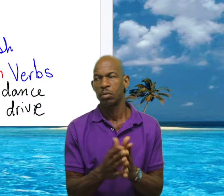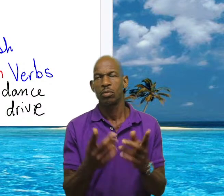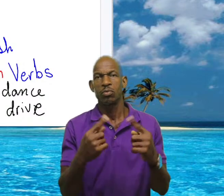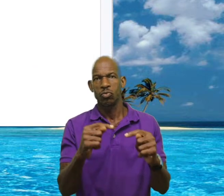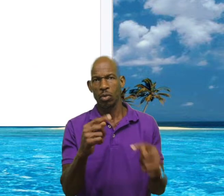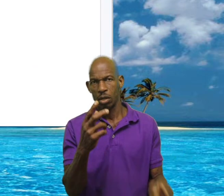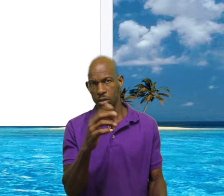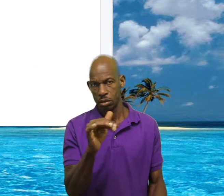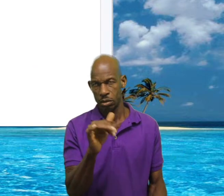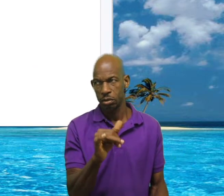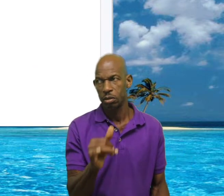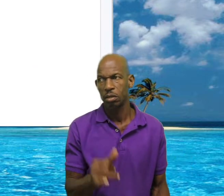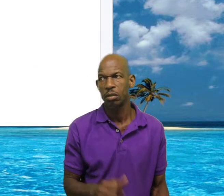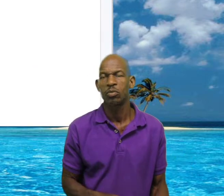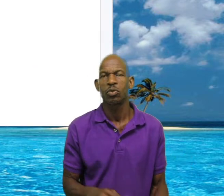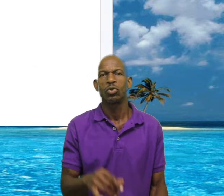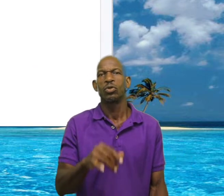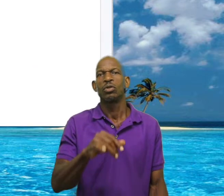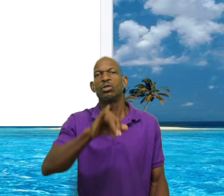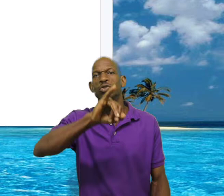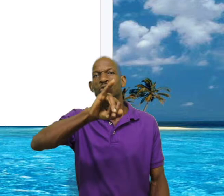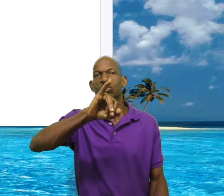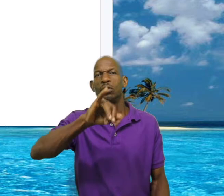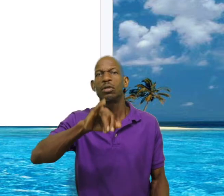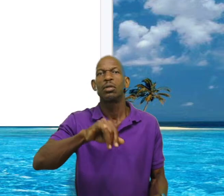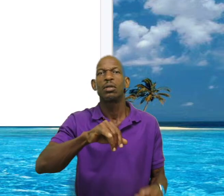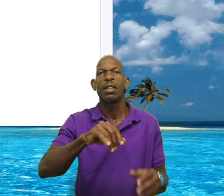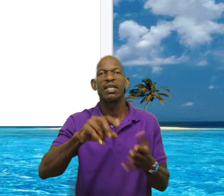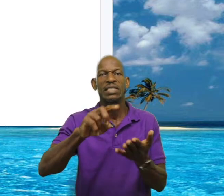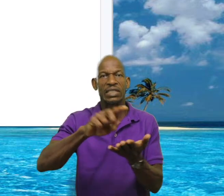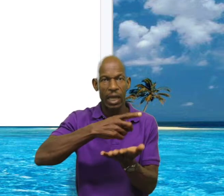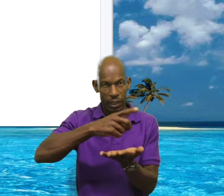So we're going to use those. We have dance,